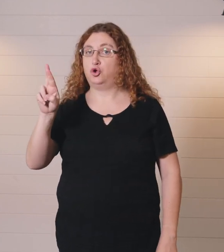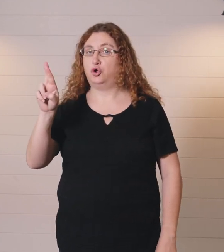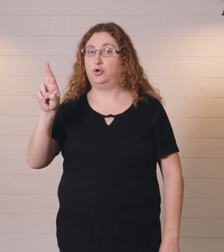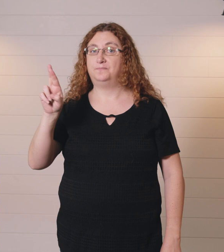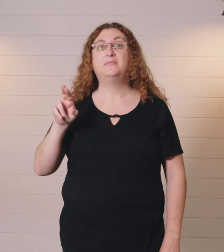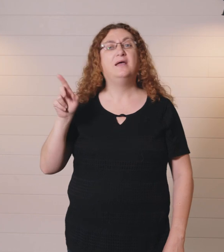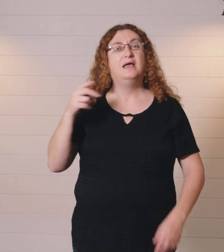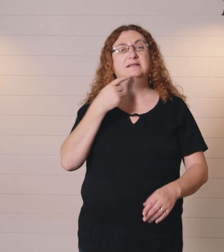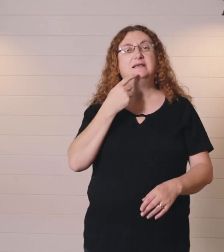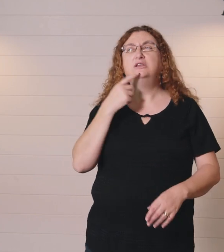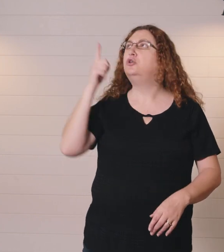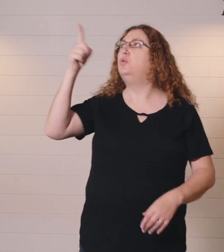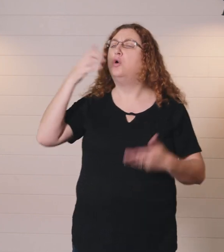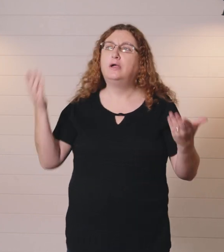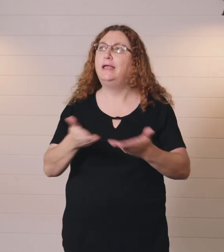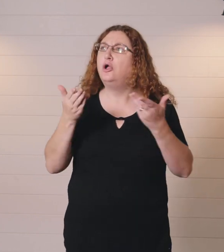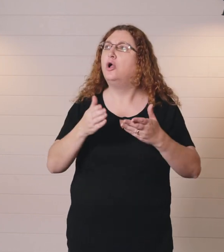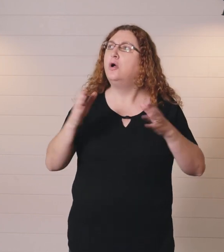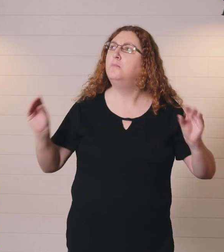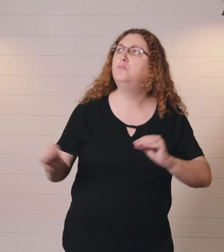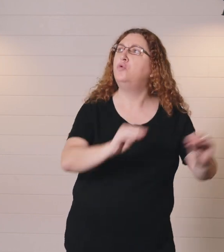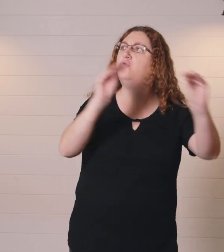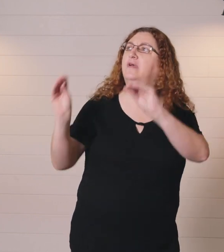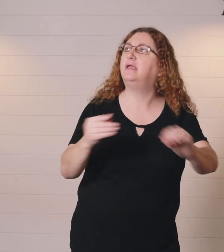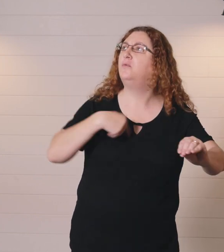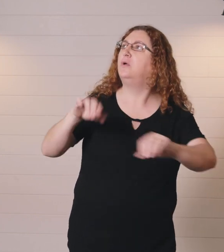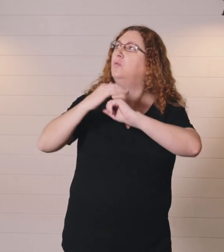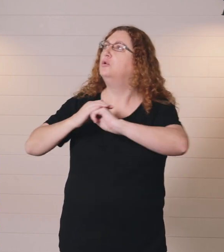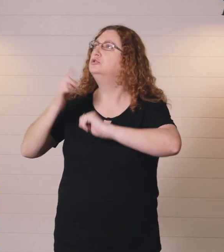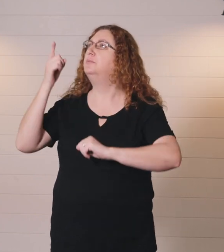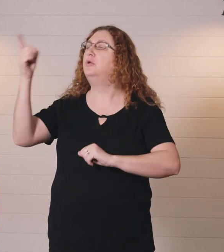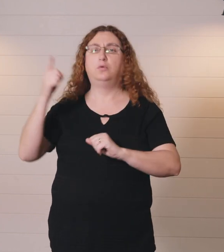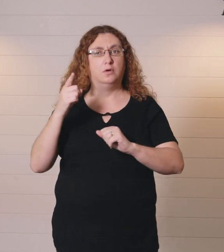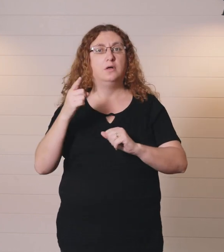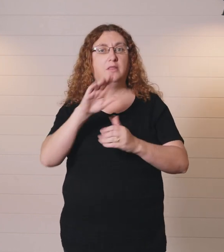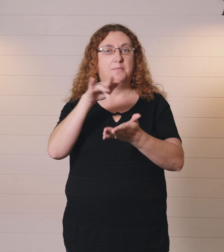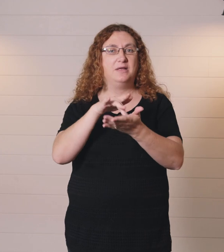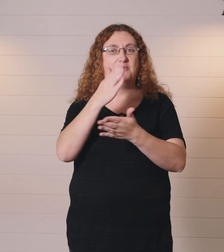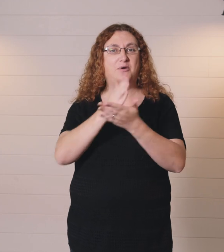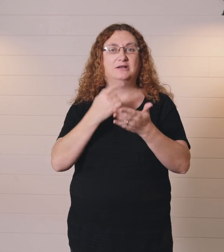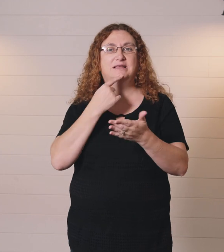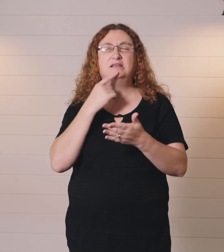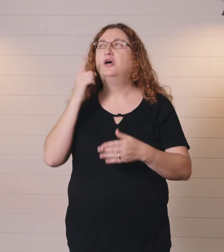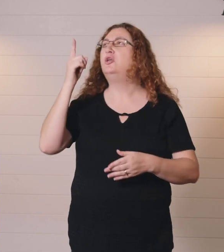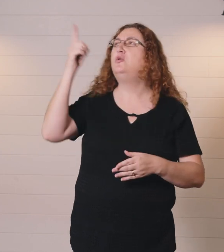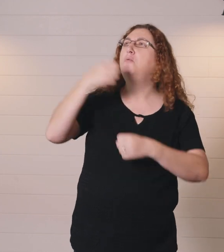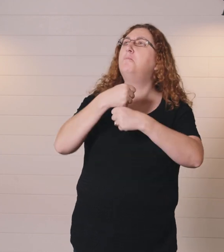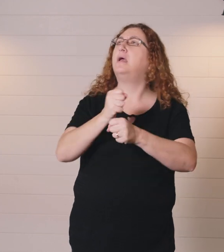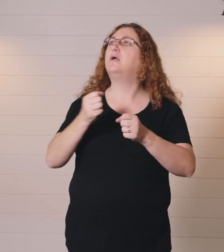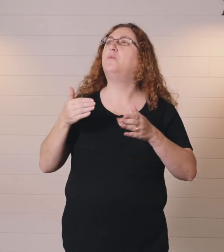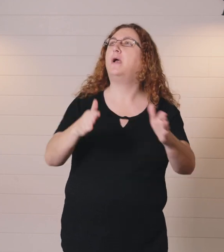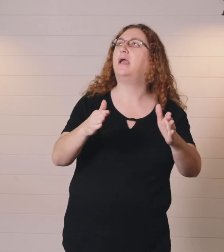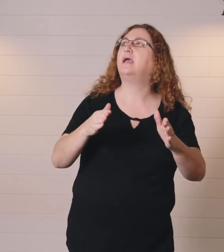here, moving in our midst. We worship you. We worship you." The chorus says, "You're the waymaker,